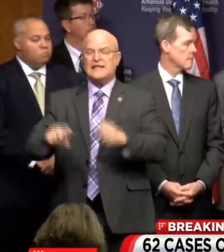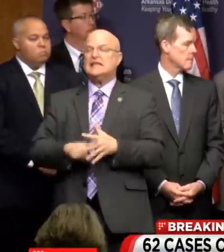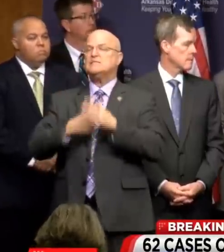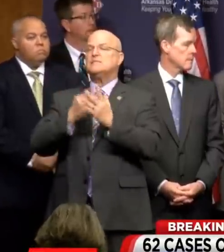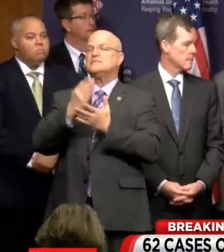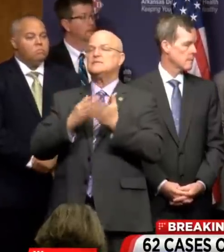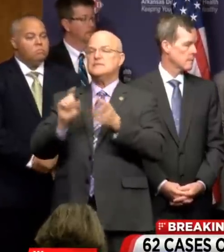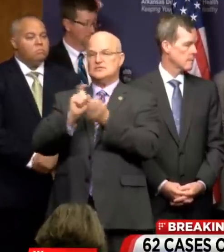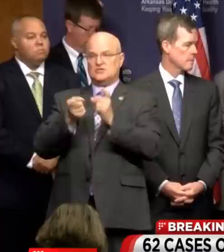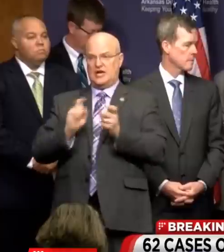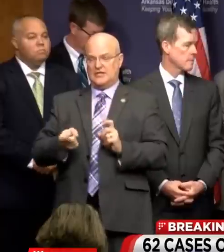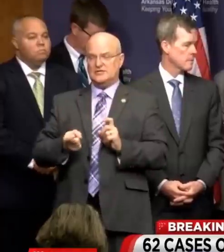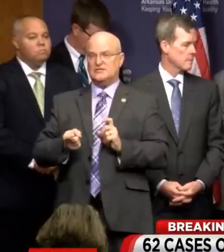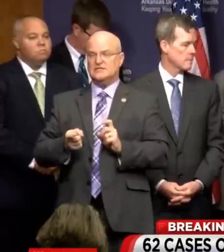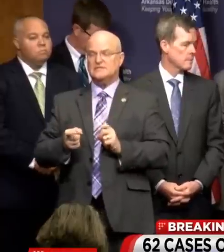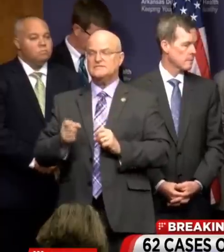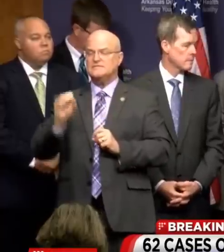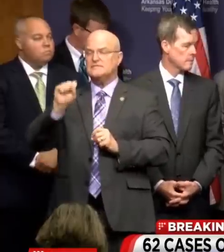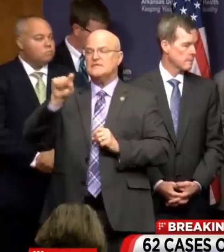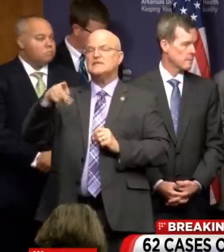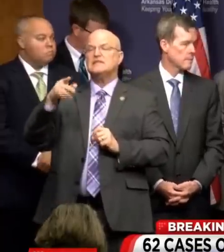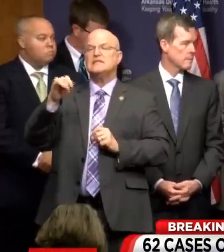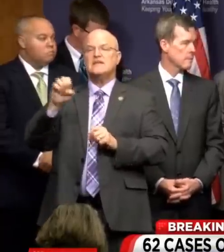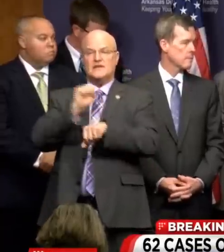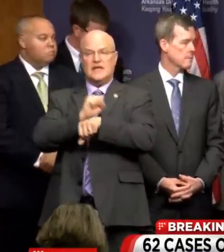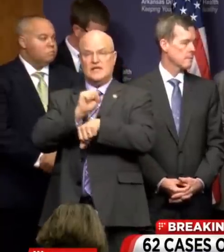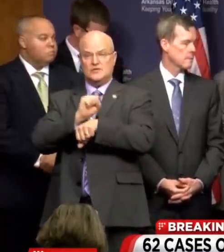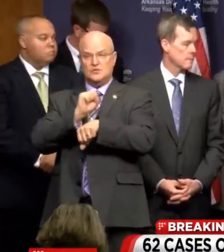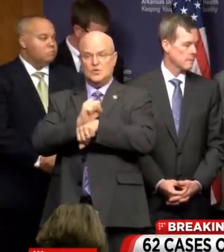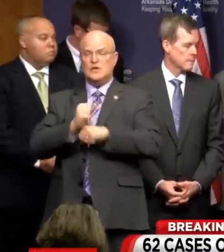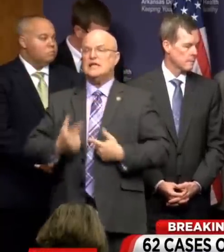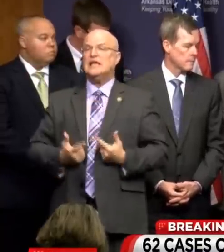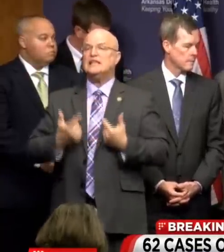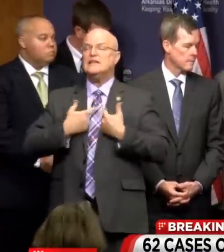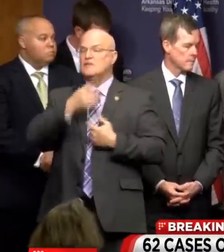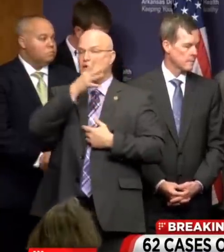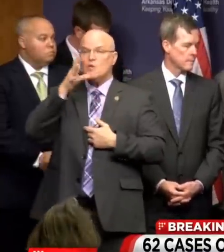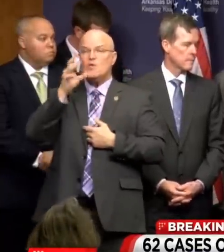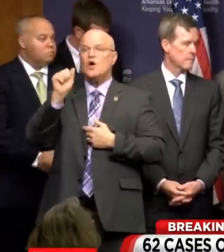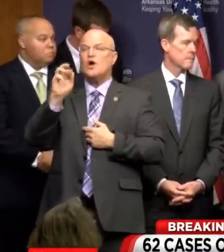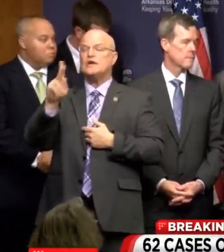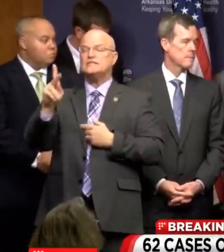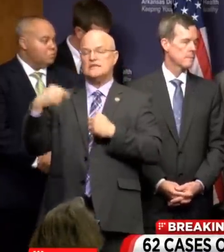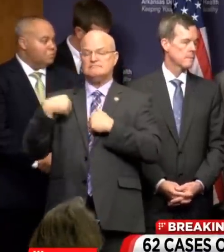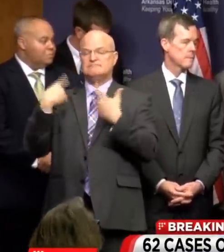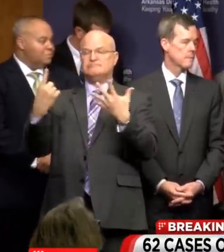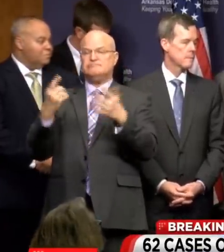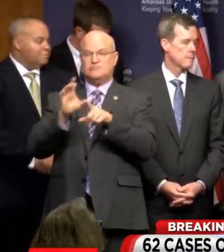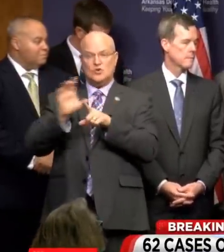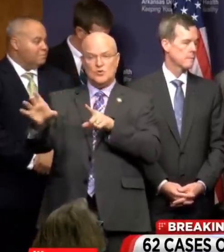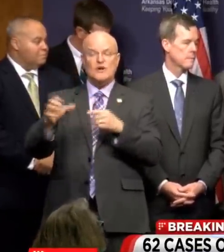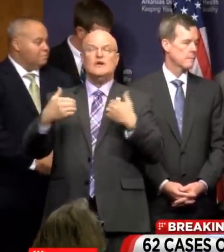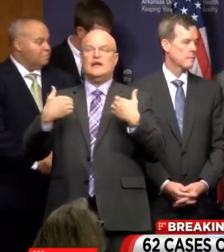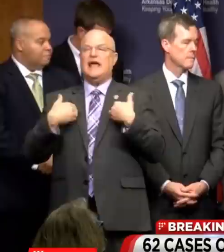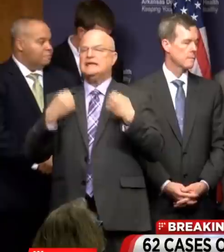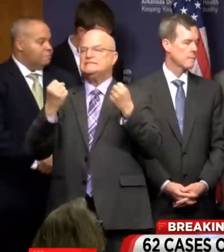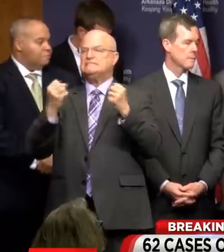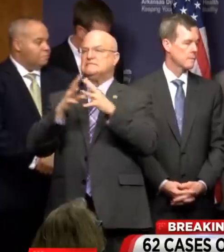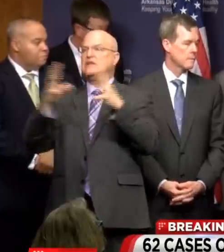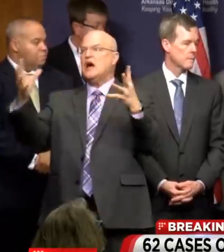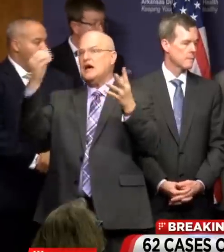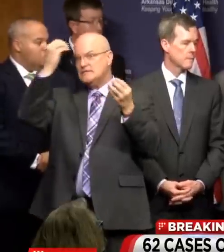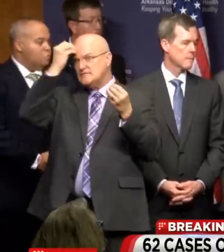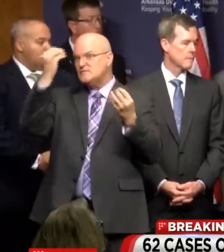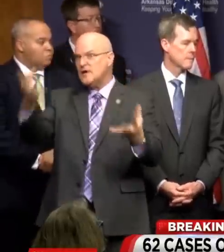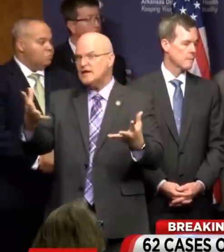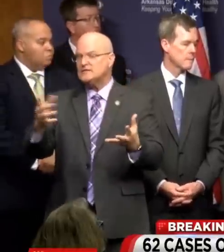implement some of these changes. Stephanie has worked and lived in rural Arkansas for much of her career and has a lot of insight. This